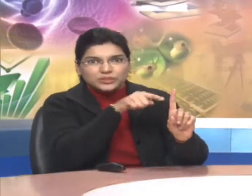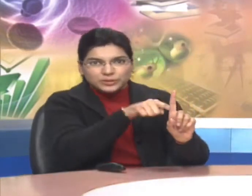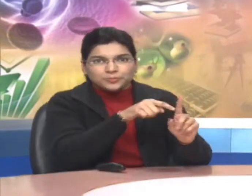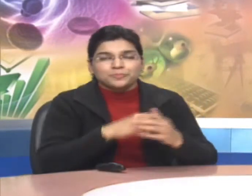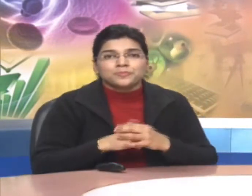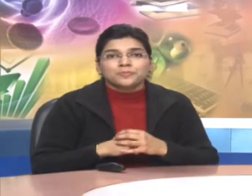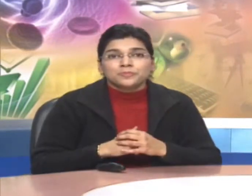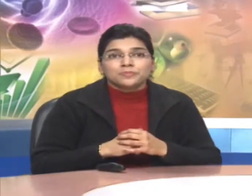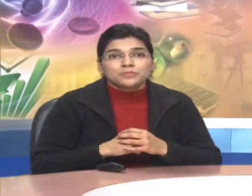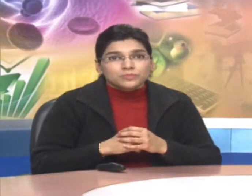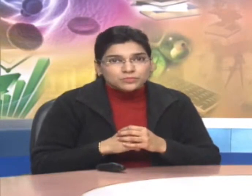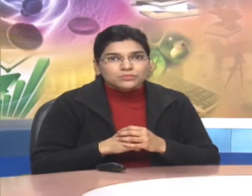came fearlessly